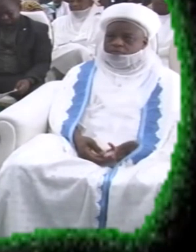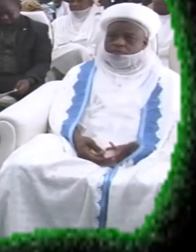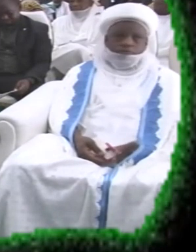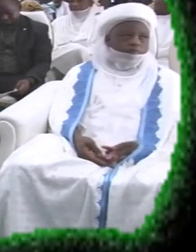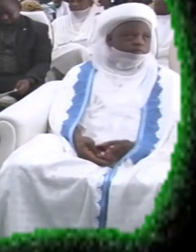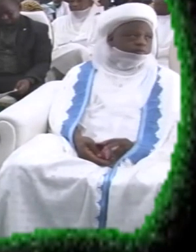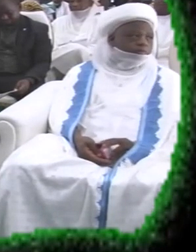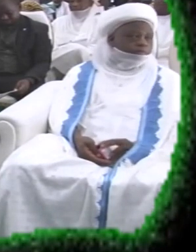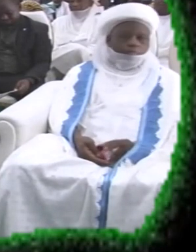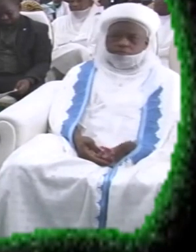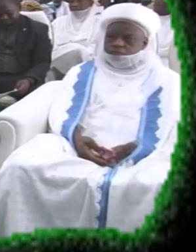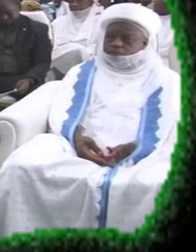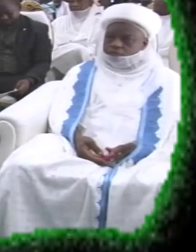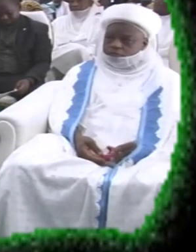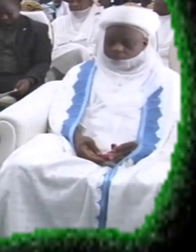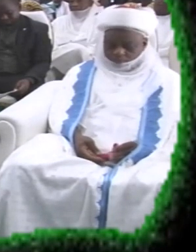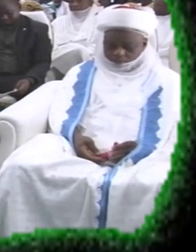the Amirul Mu'mineen,